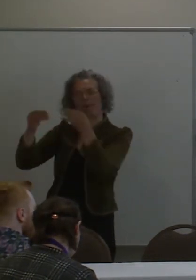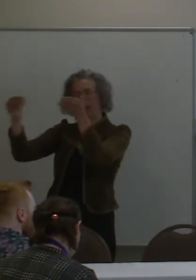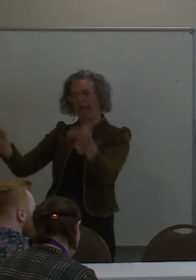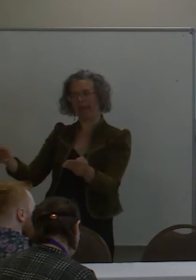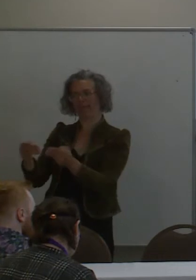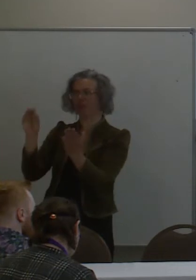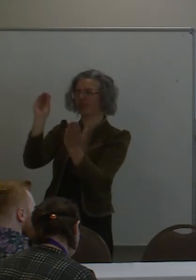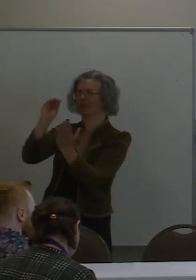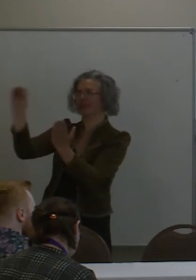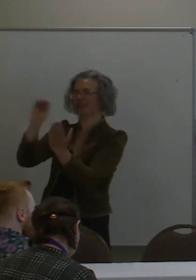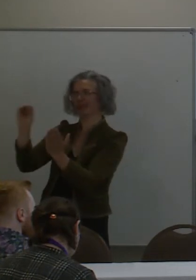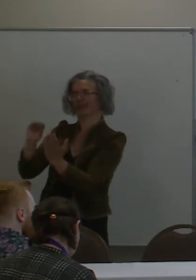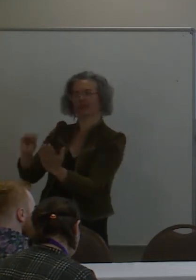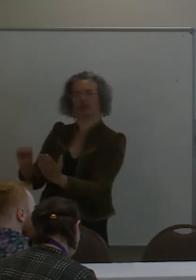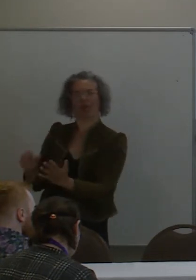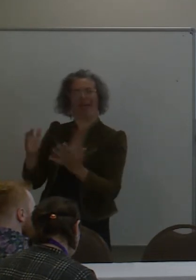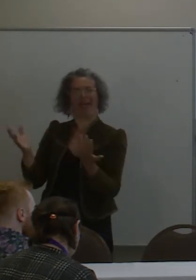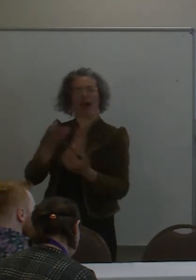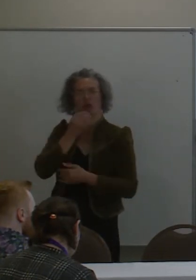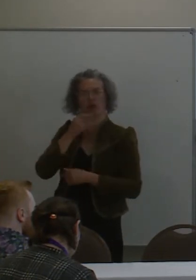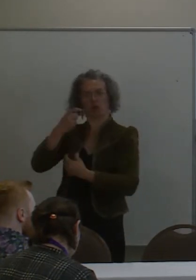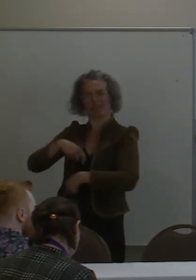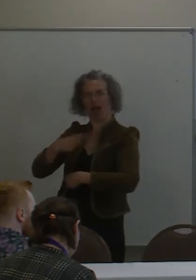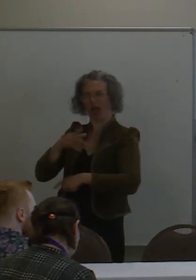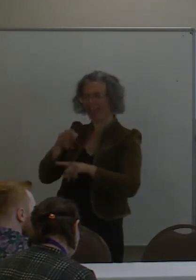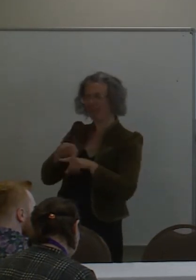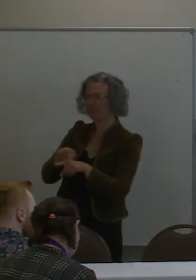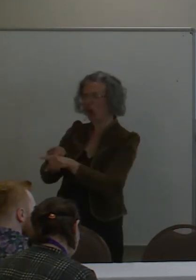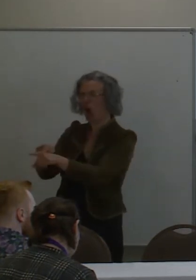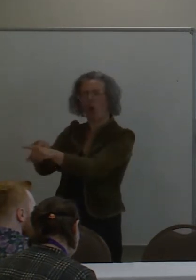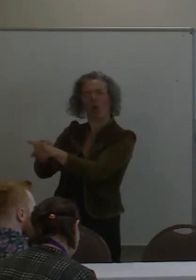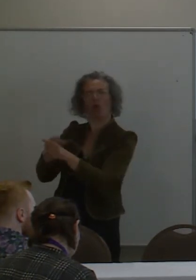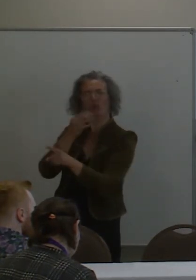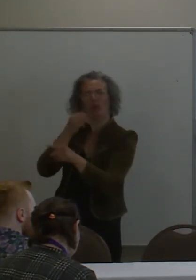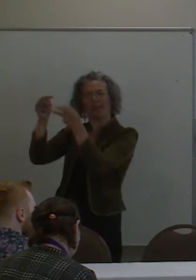for our users to be able to explore with a sort of geographic entryway.